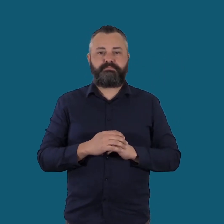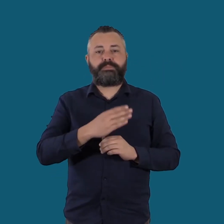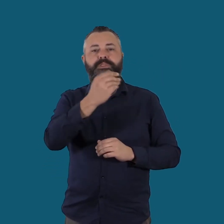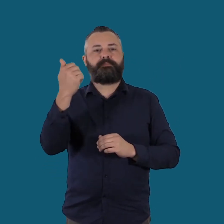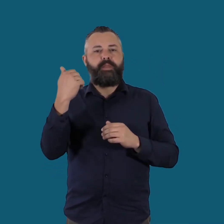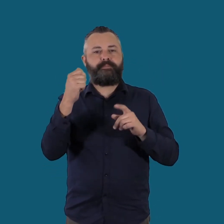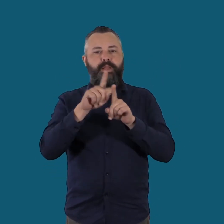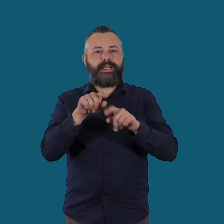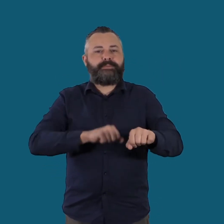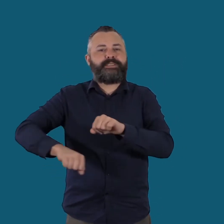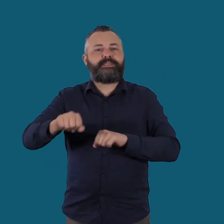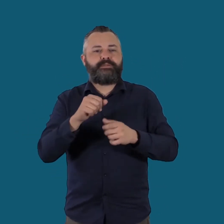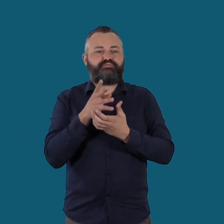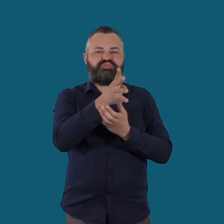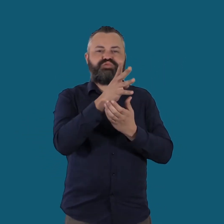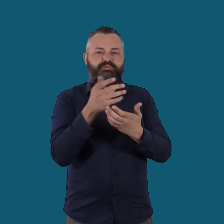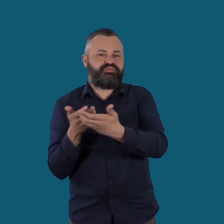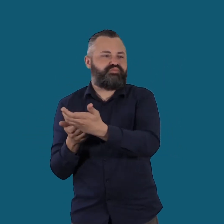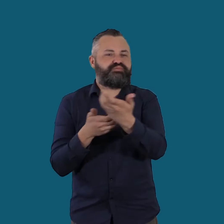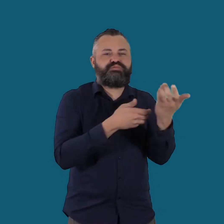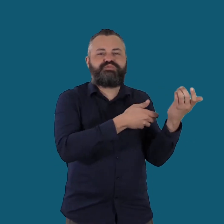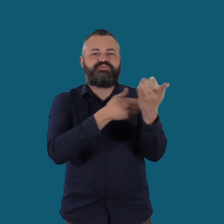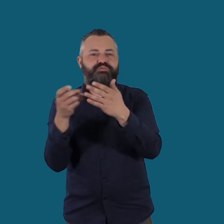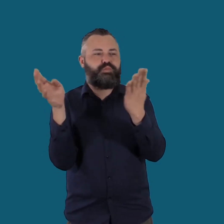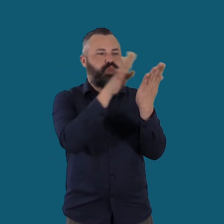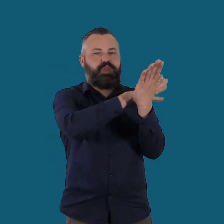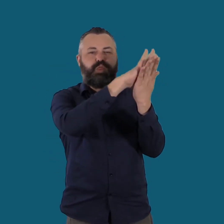Also sometimes covering the landslide with an impermeable membrane.